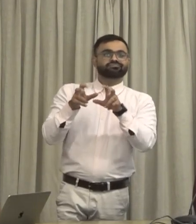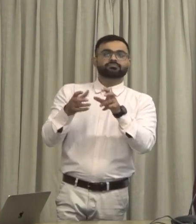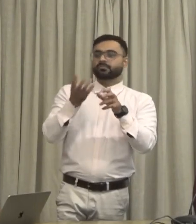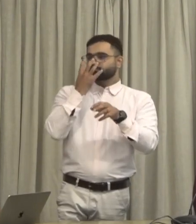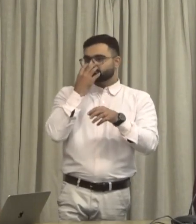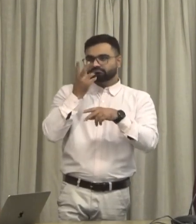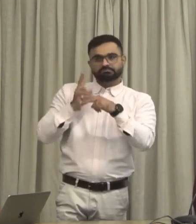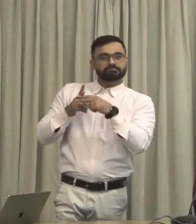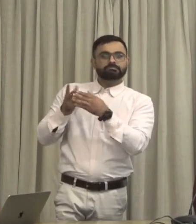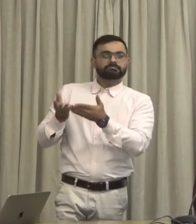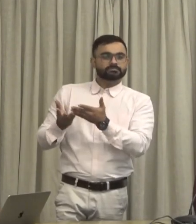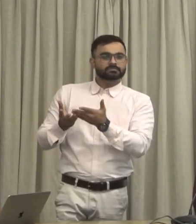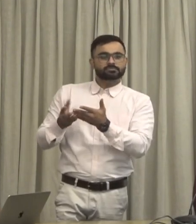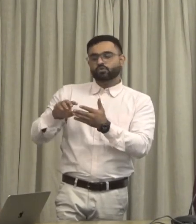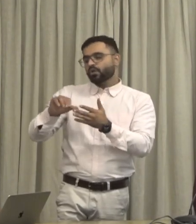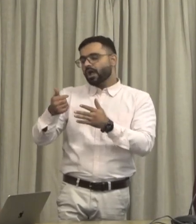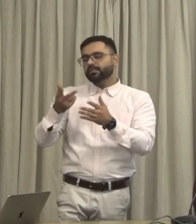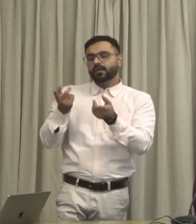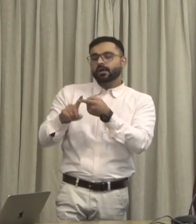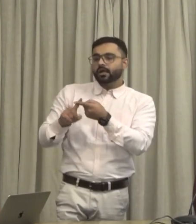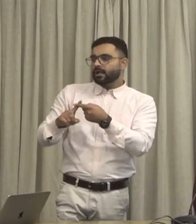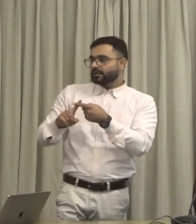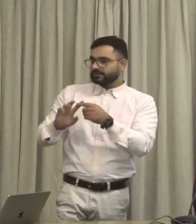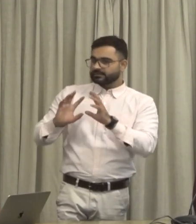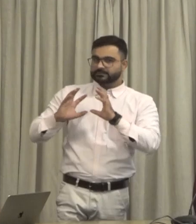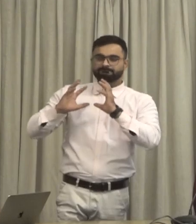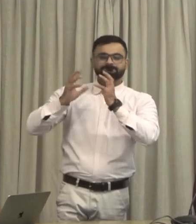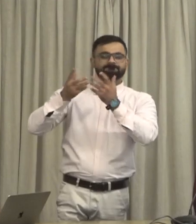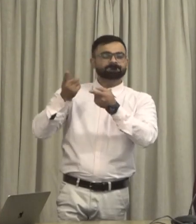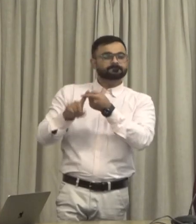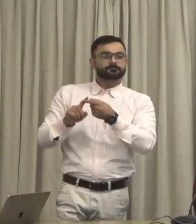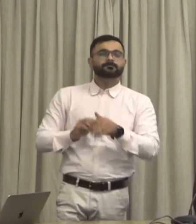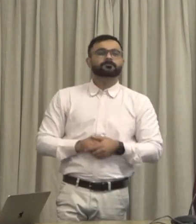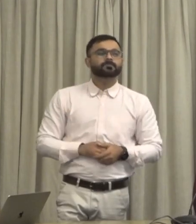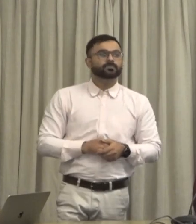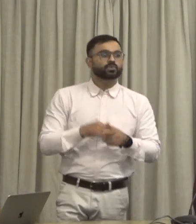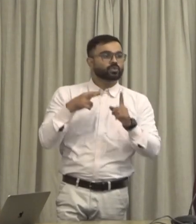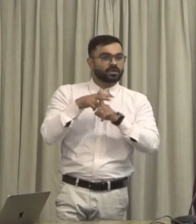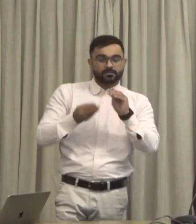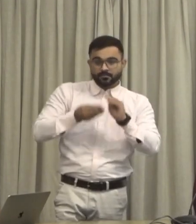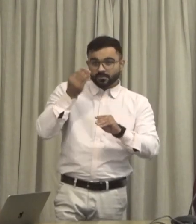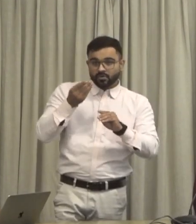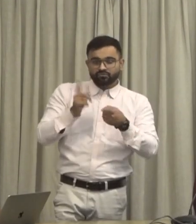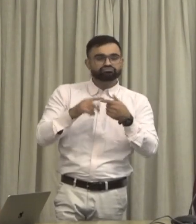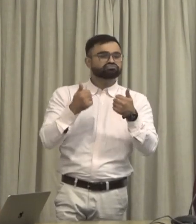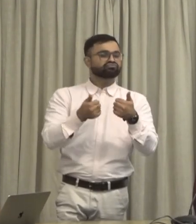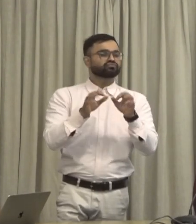or on other interventions, aggressive interventions, which do more harm than